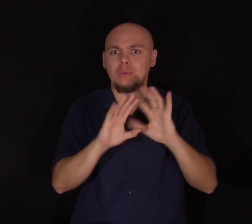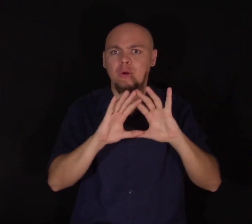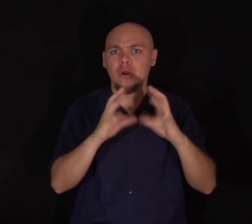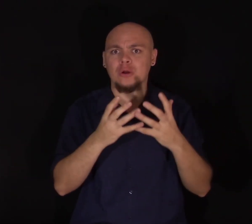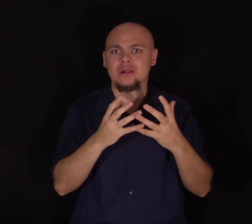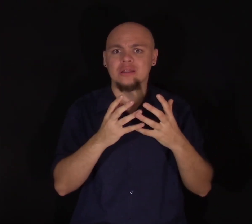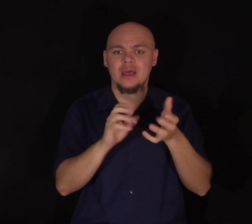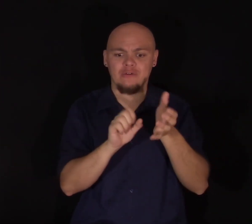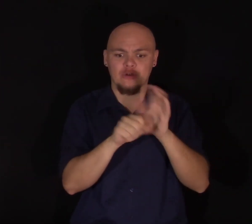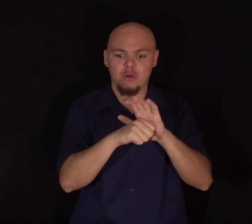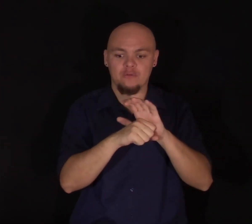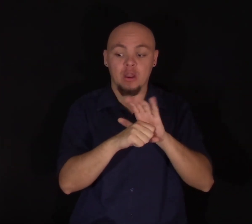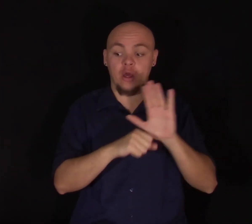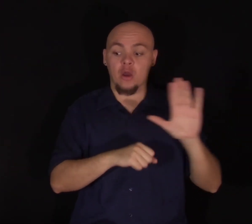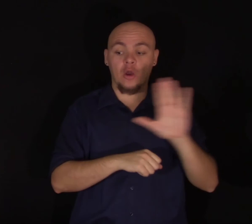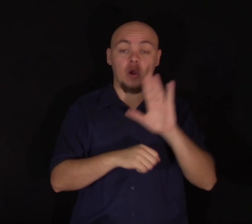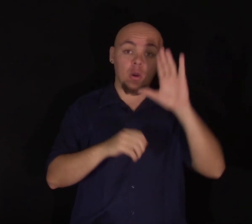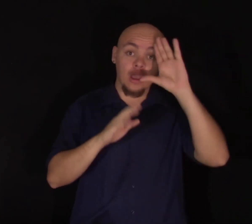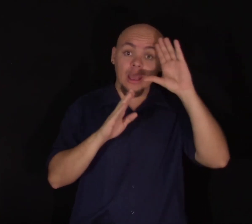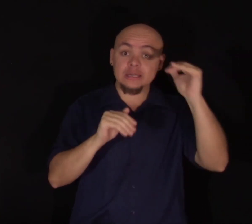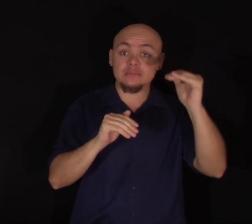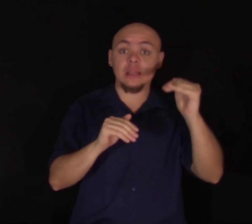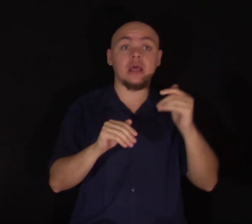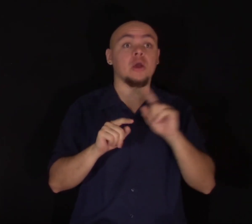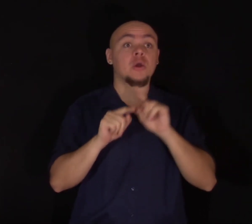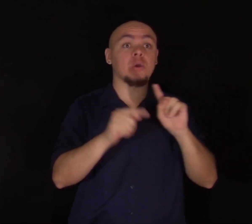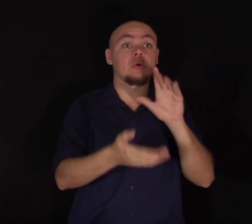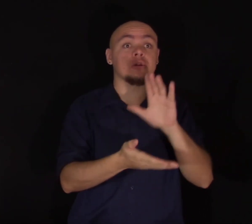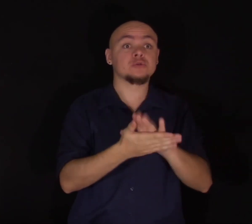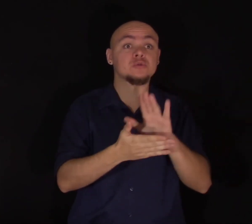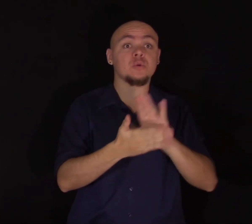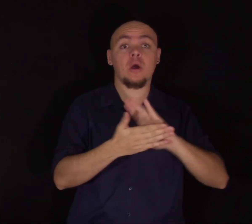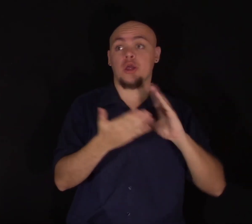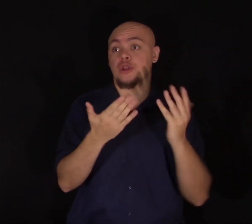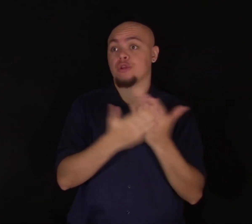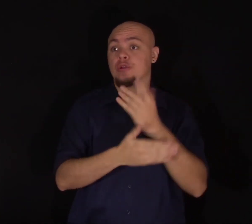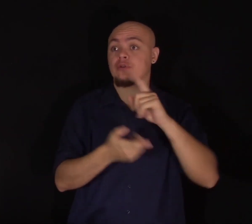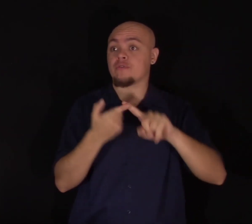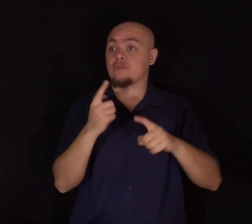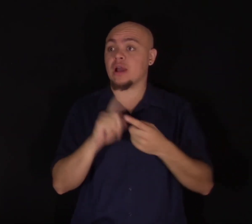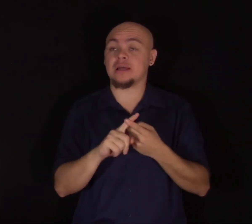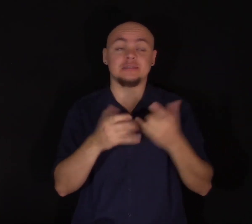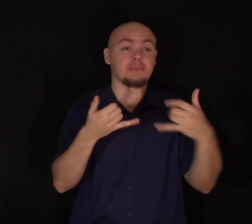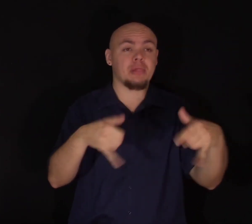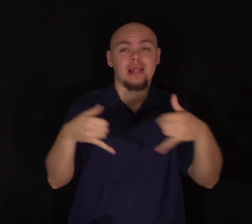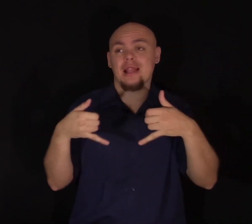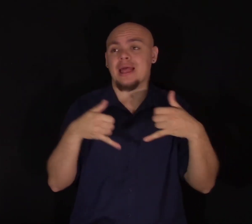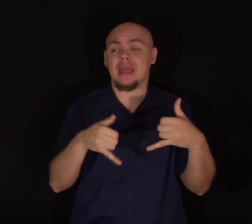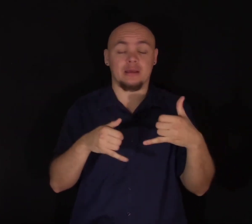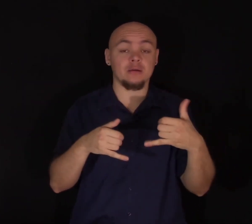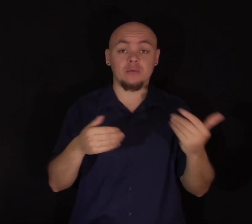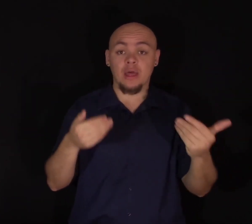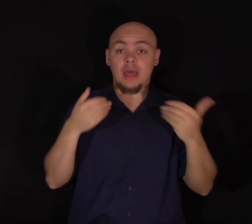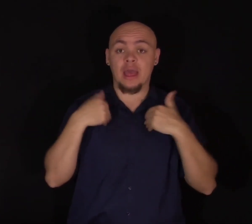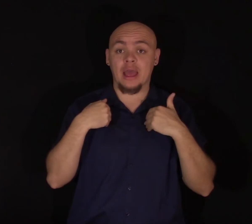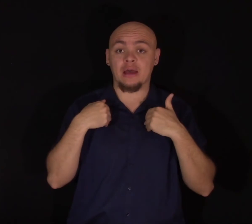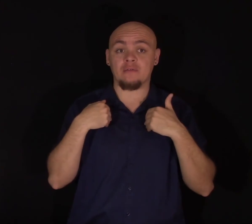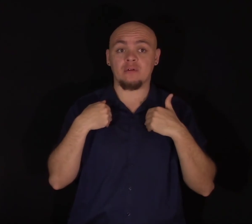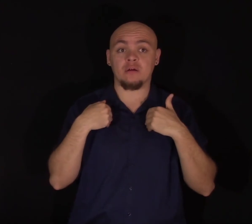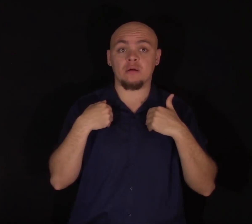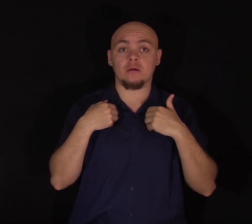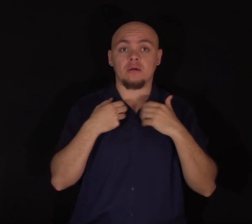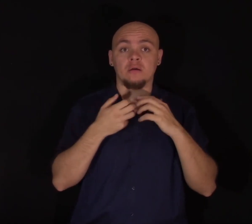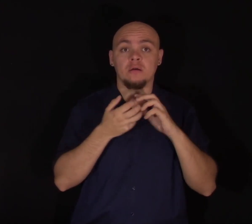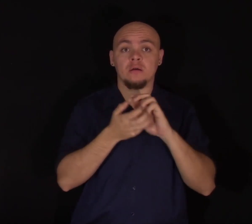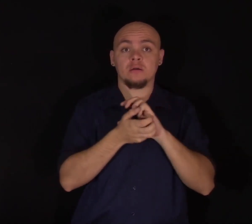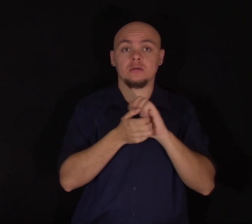and expectations about going to school and making new friends and playing with the friends she already had were dashed in